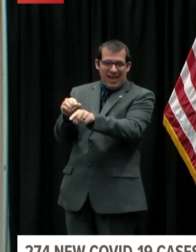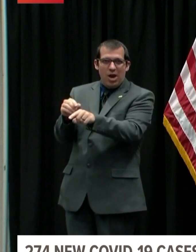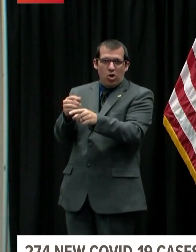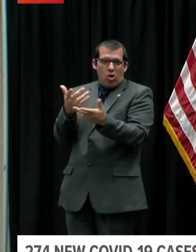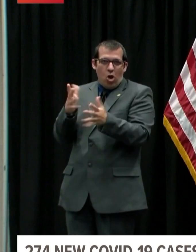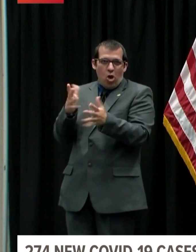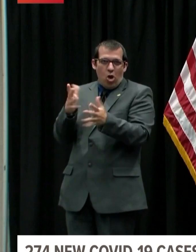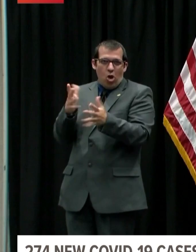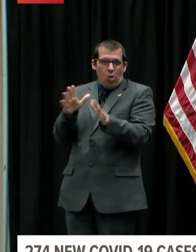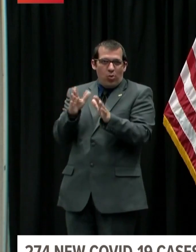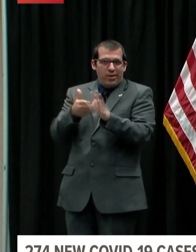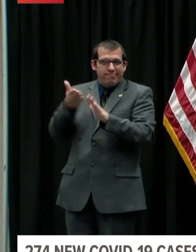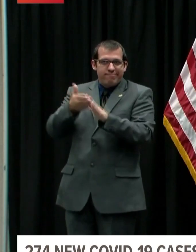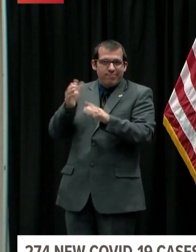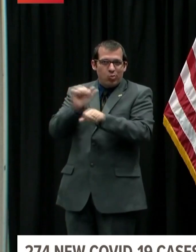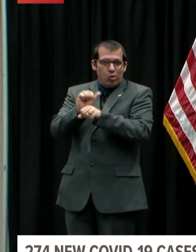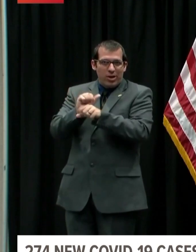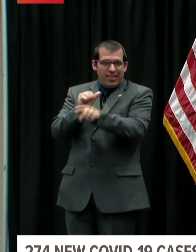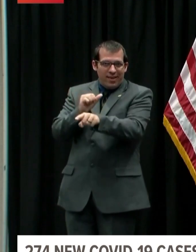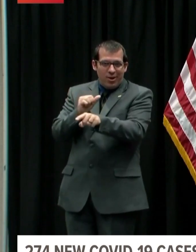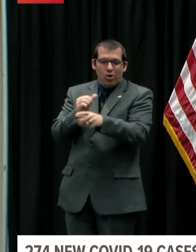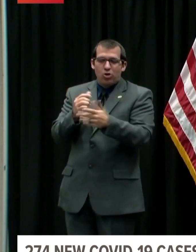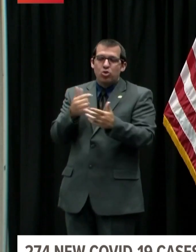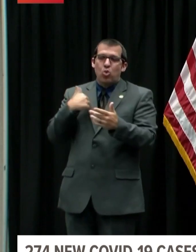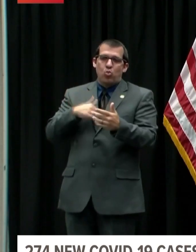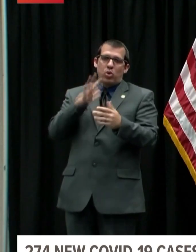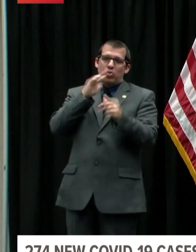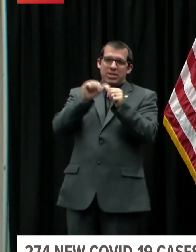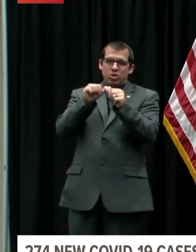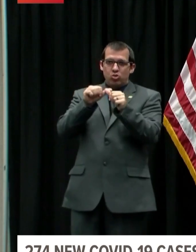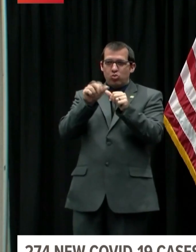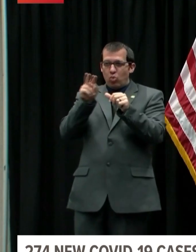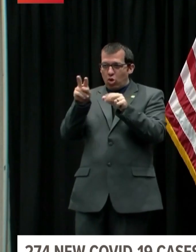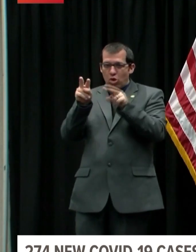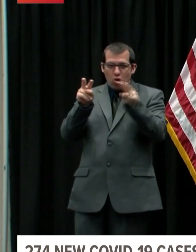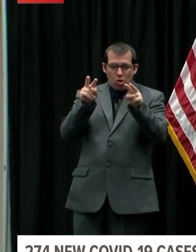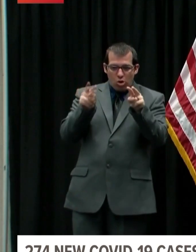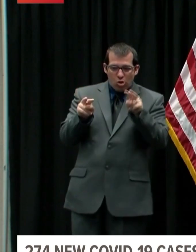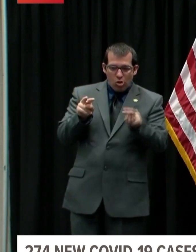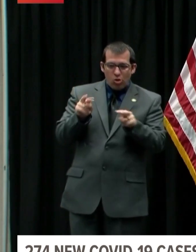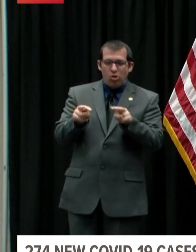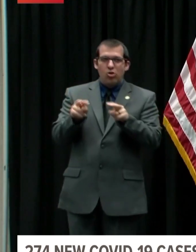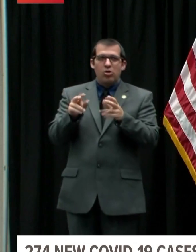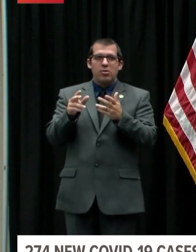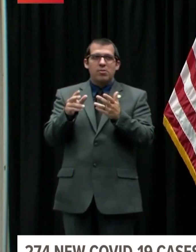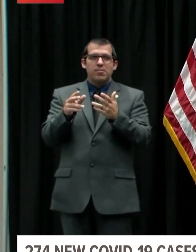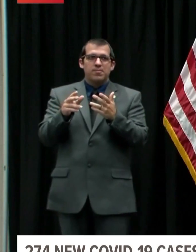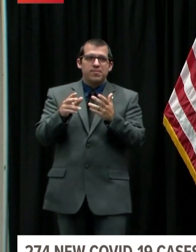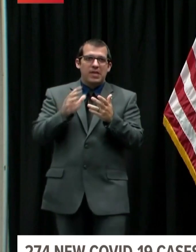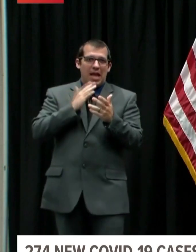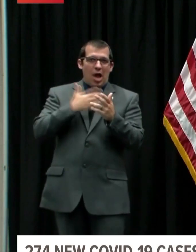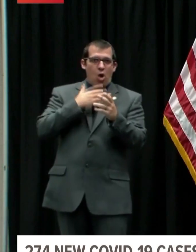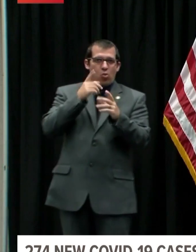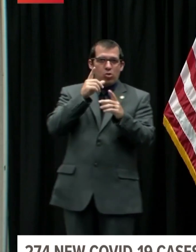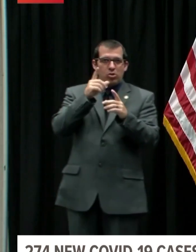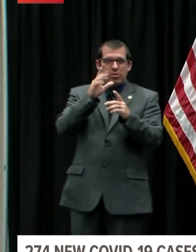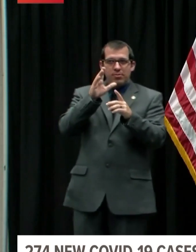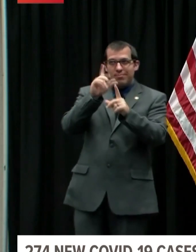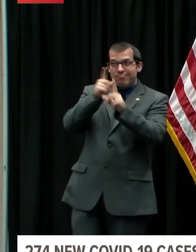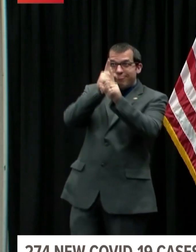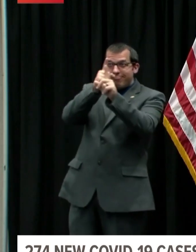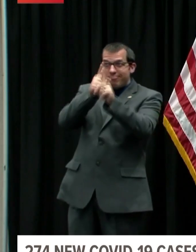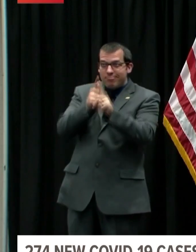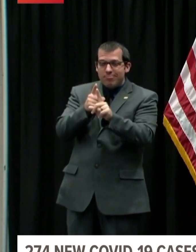it's working. So we'll continue to look at it in the terms of our targeted